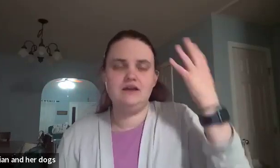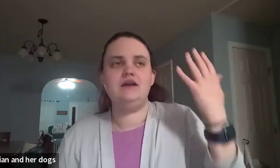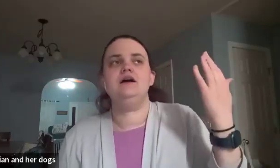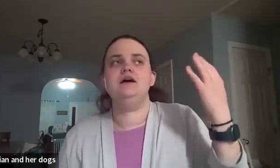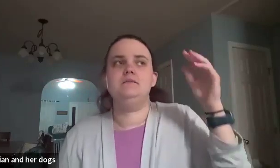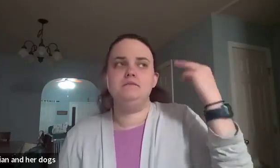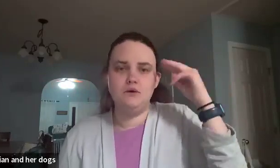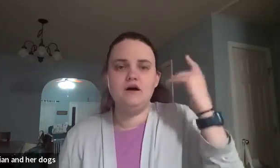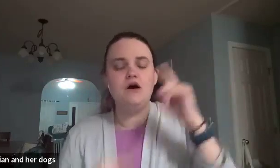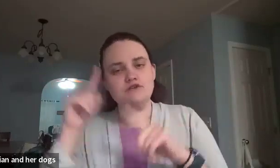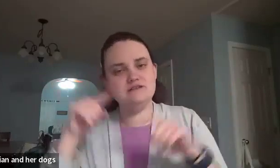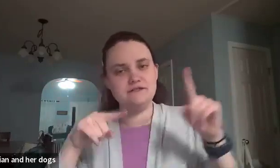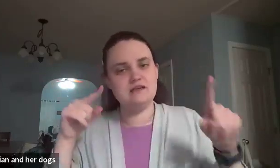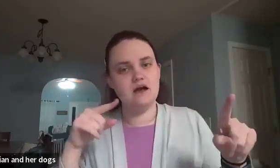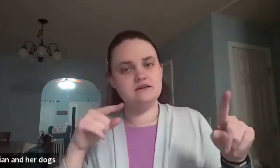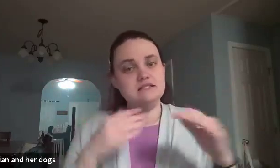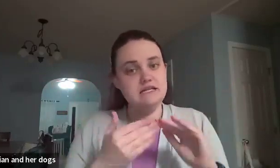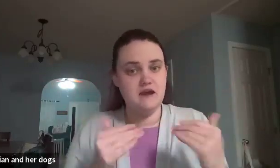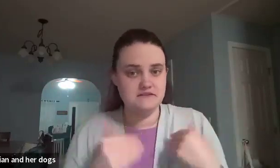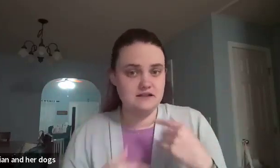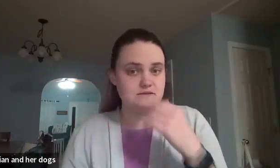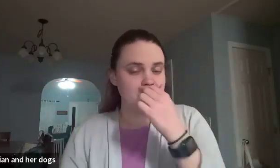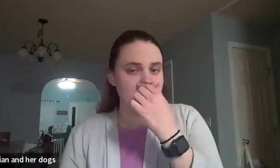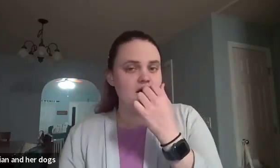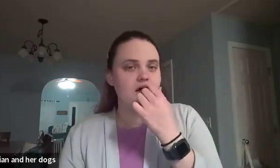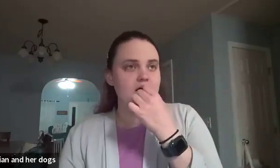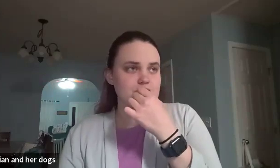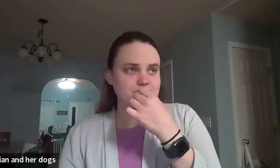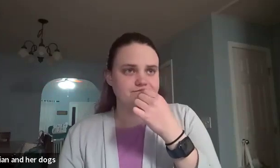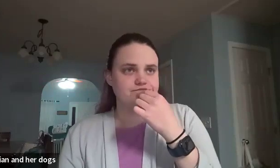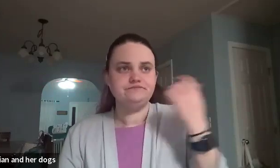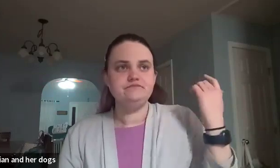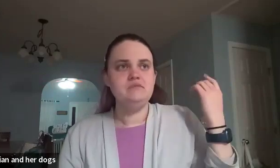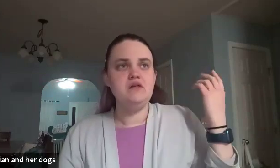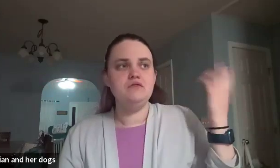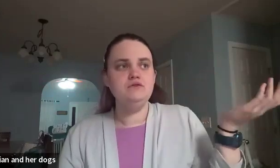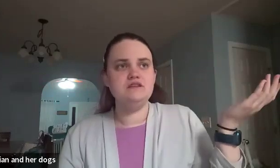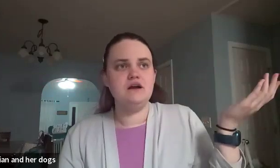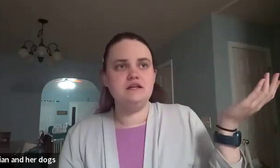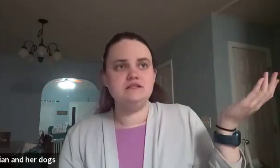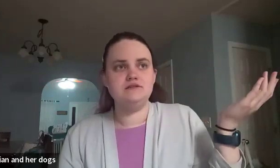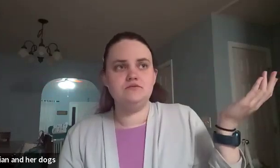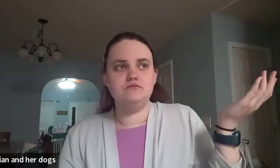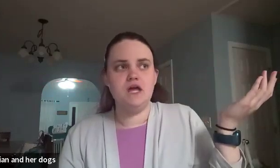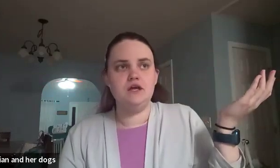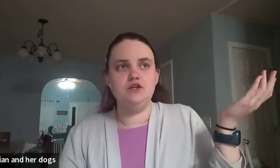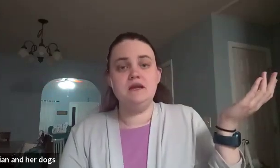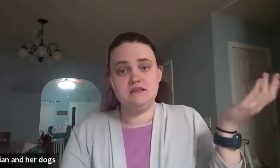Montgomery, and Mhm. there'll be all those different cities have signs. Um, those signs that you may